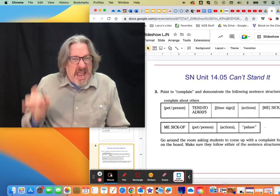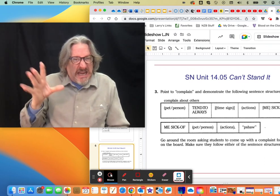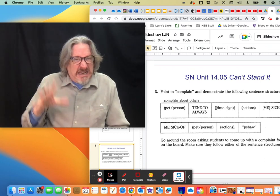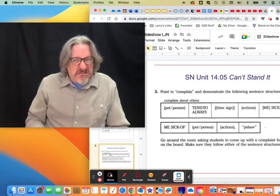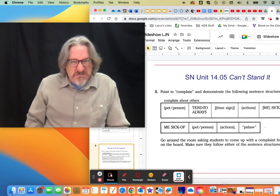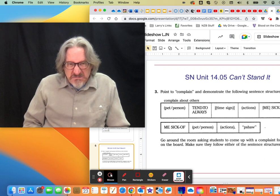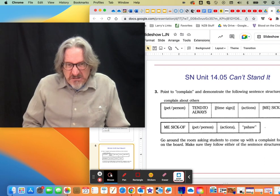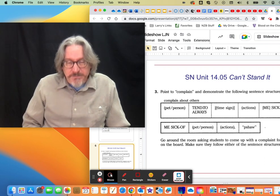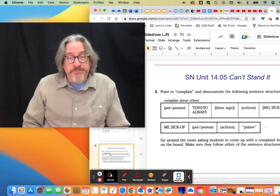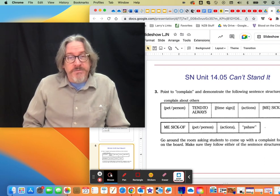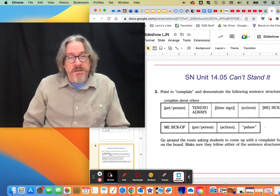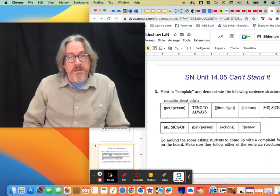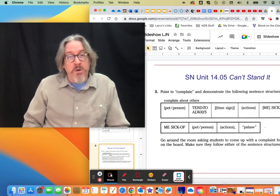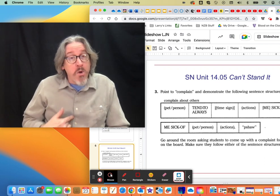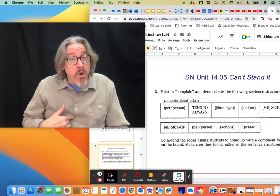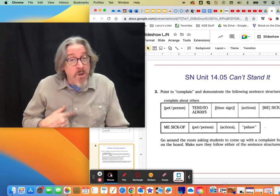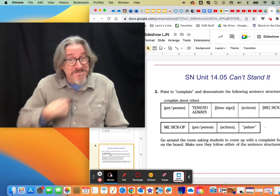Hate it.